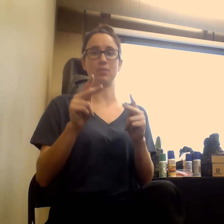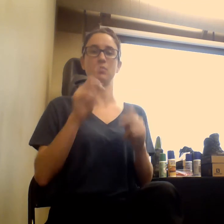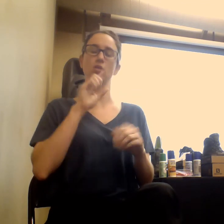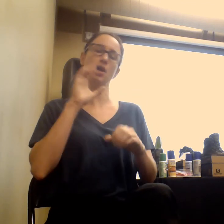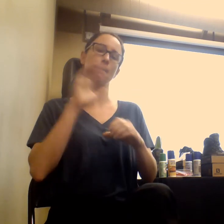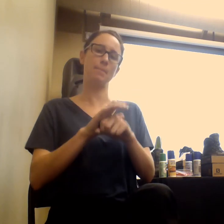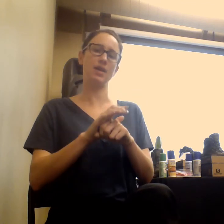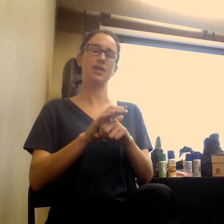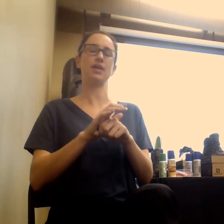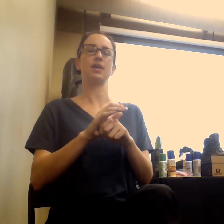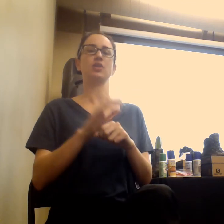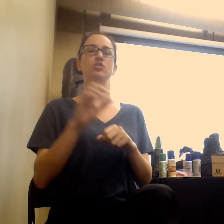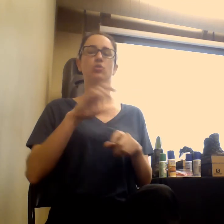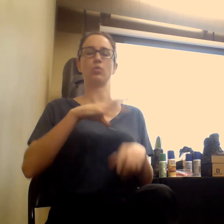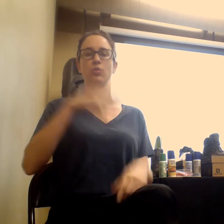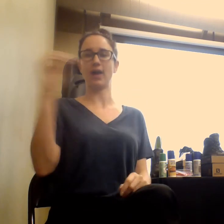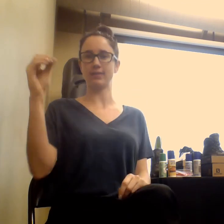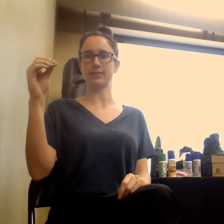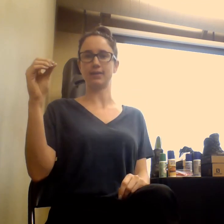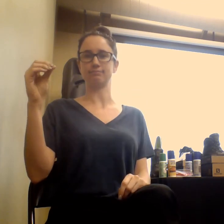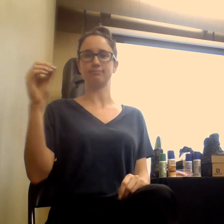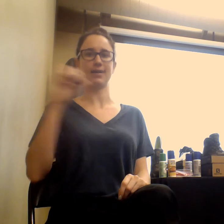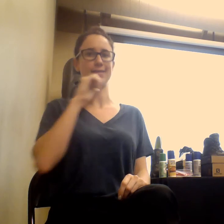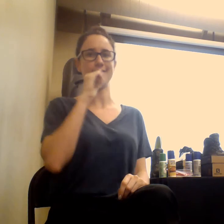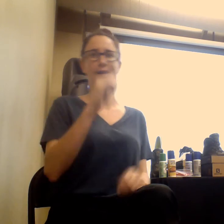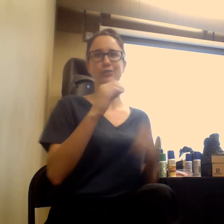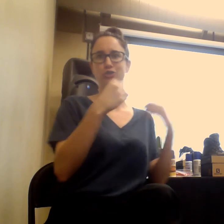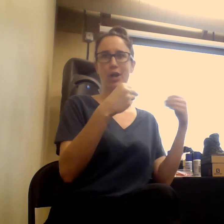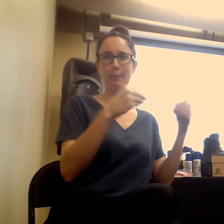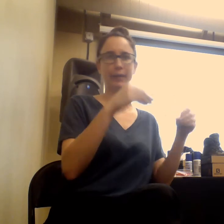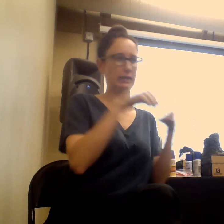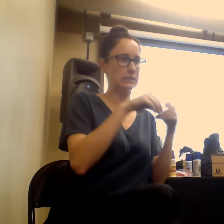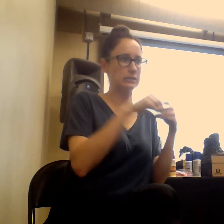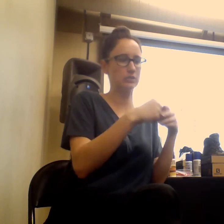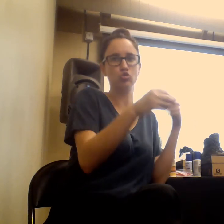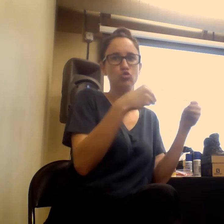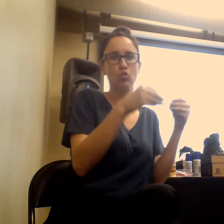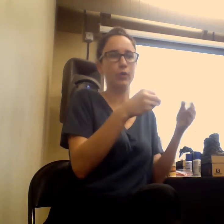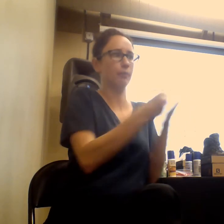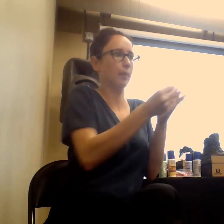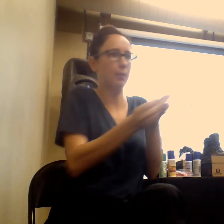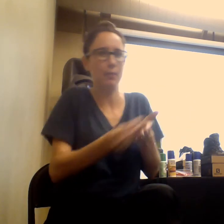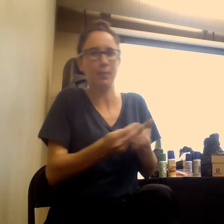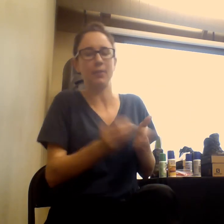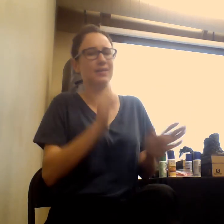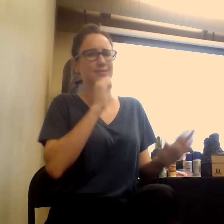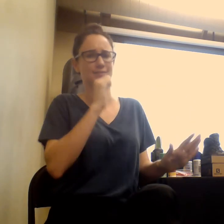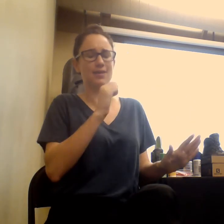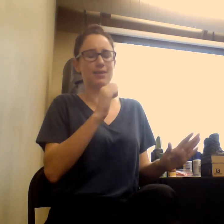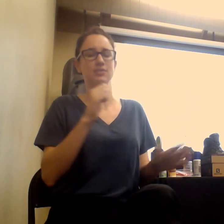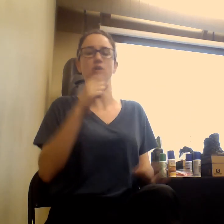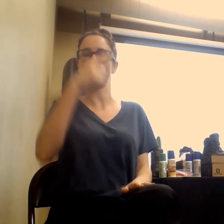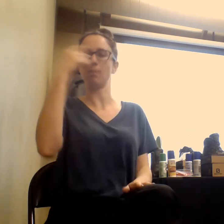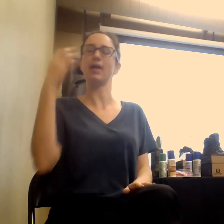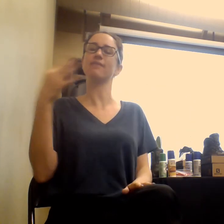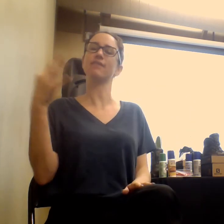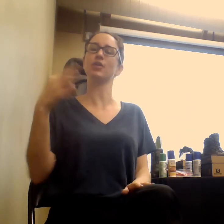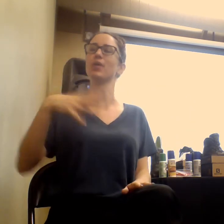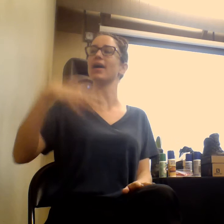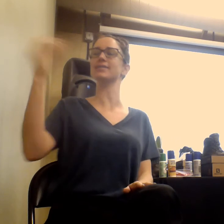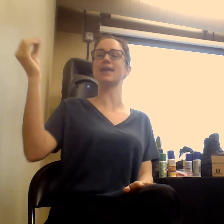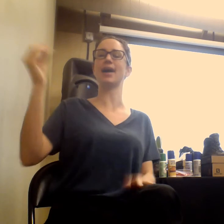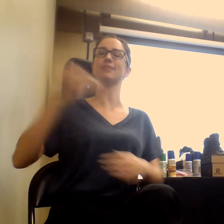of the madness that is Black Friday. That was huge for us. And so I actually today driving down from